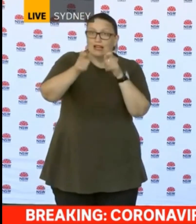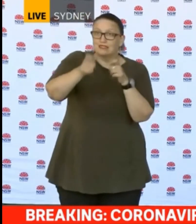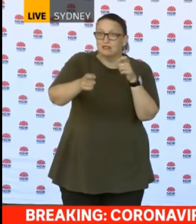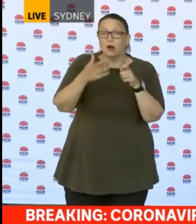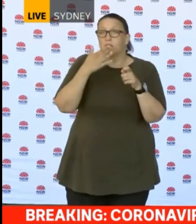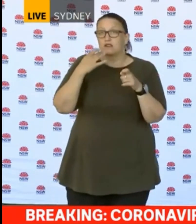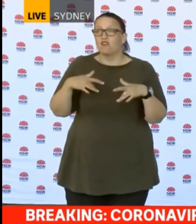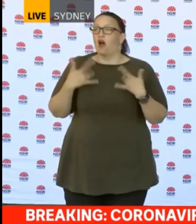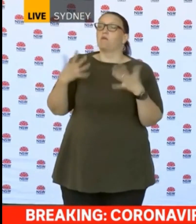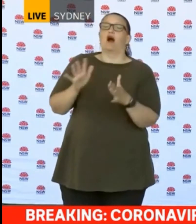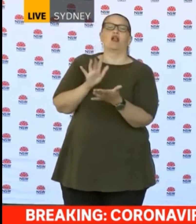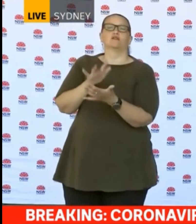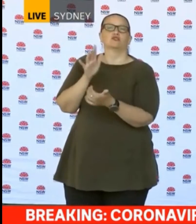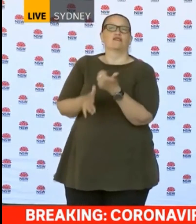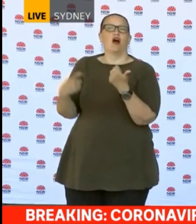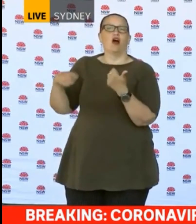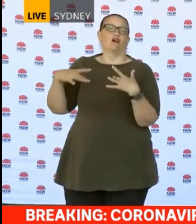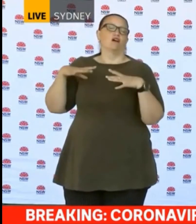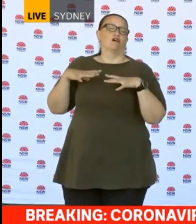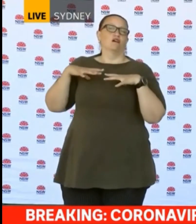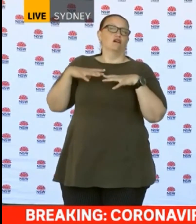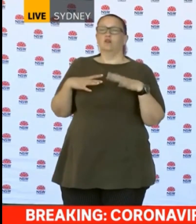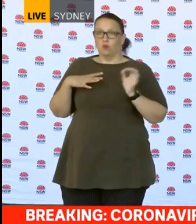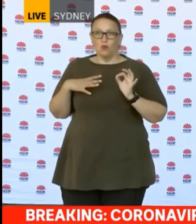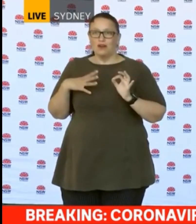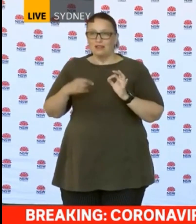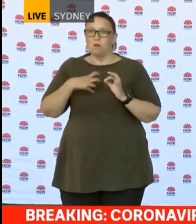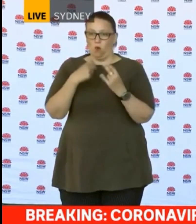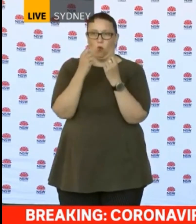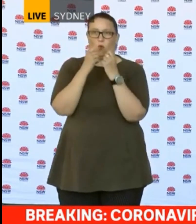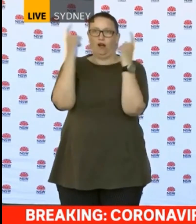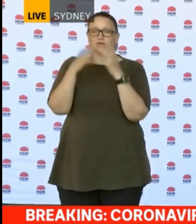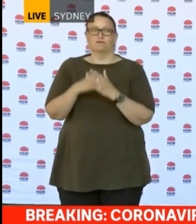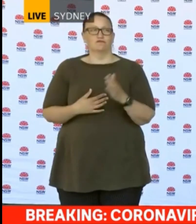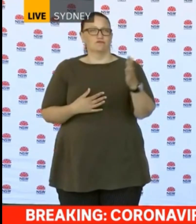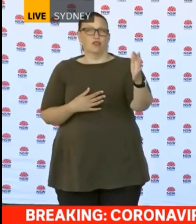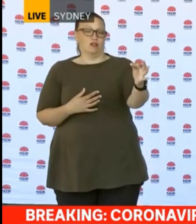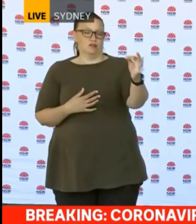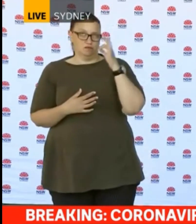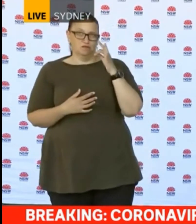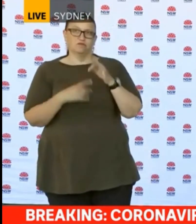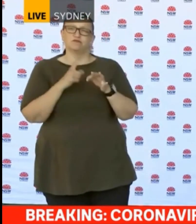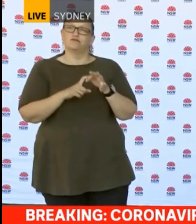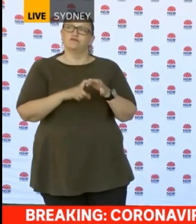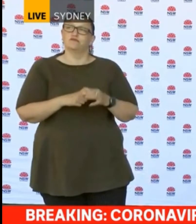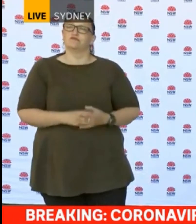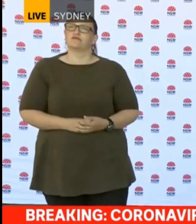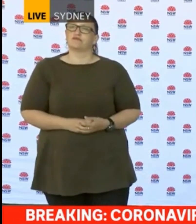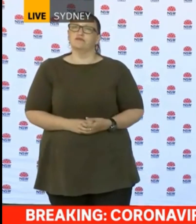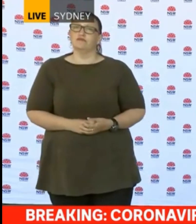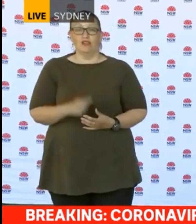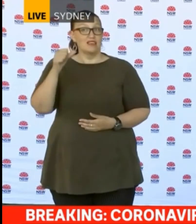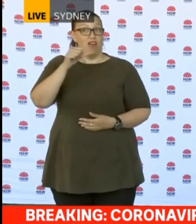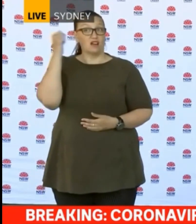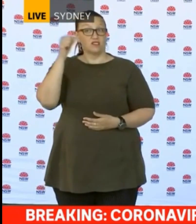more relaxed. Quite the opposite. It means we have to be on our toes. In a similar vein, we saw protests yesterday against the wearing of masks. Could this